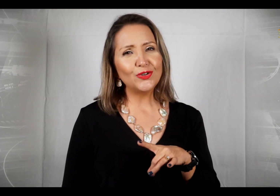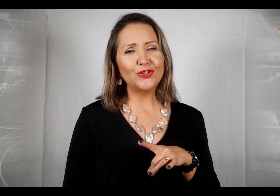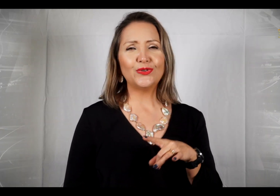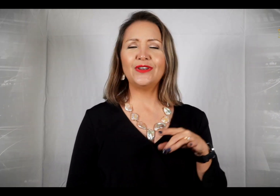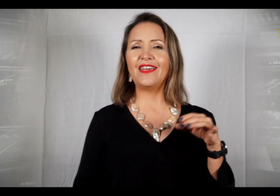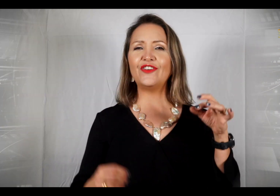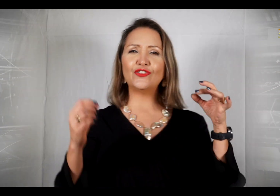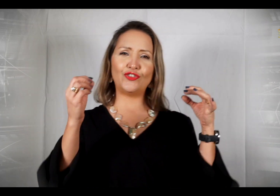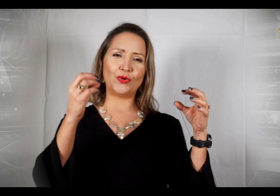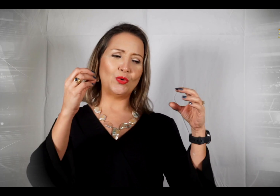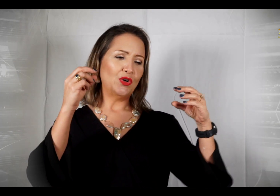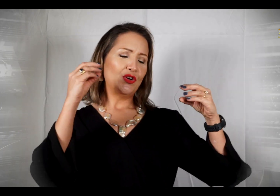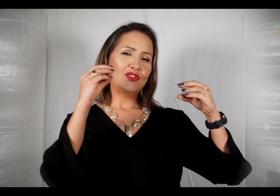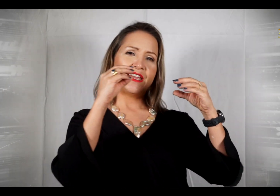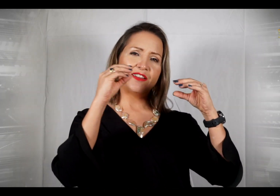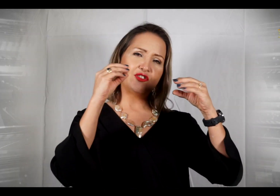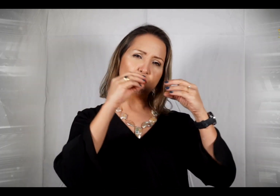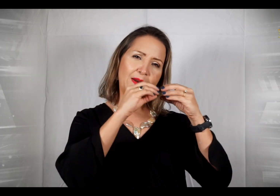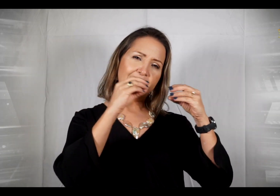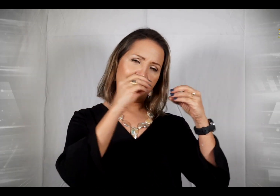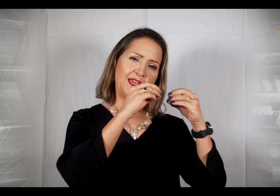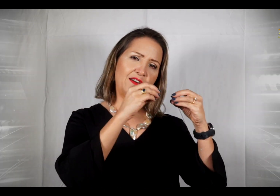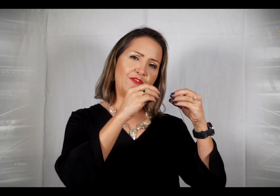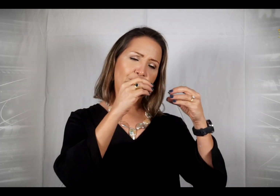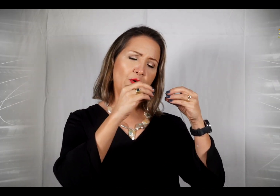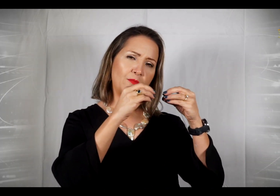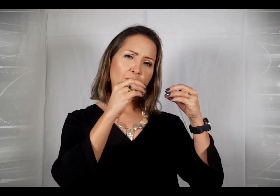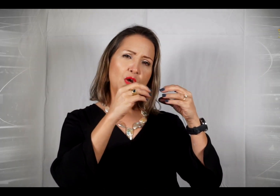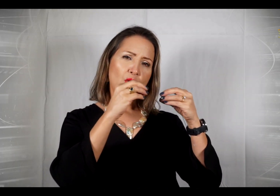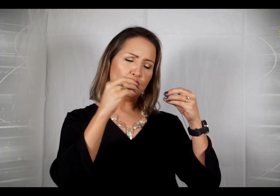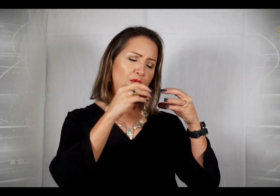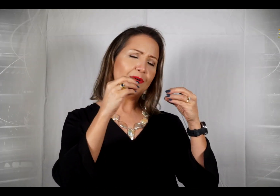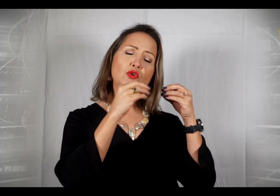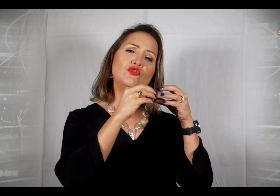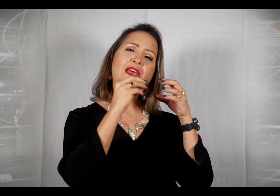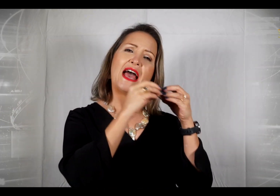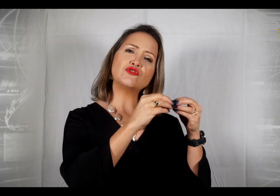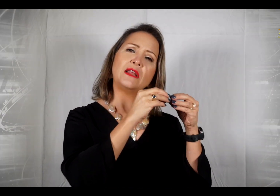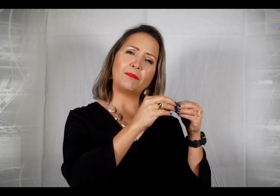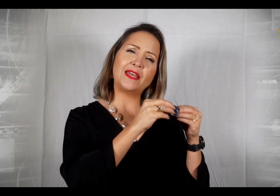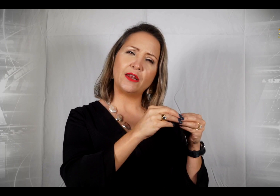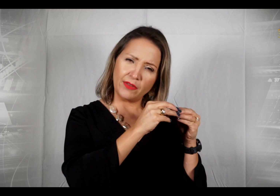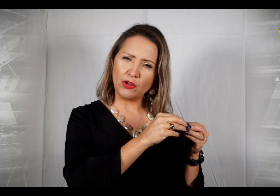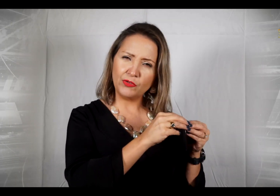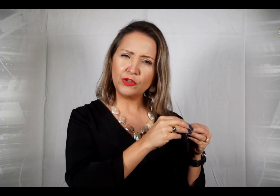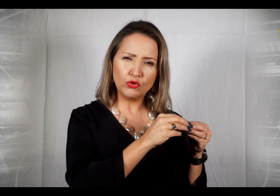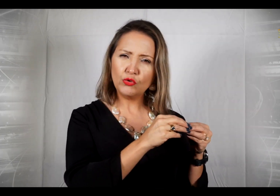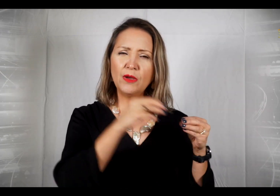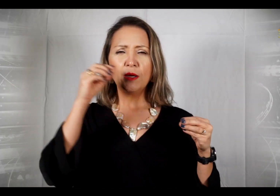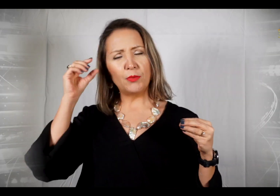you, never to take it directly from, never use the actual applicator that comes in the tube, but use